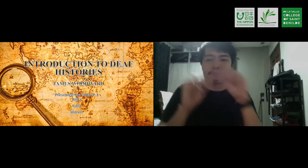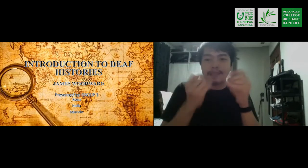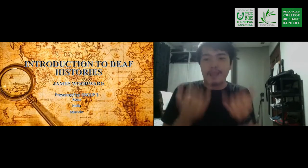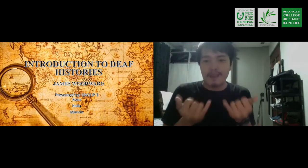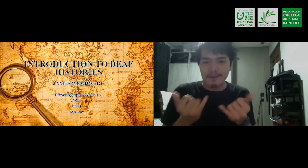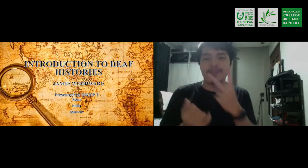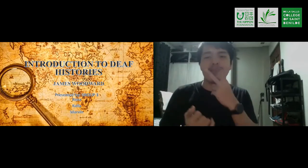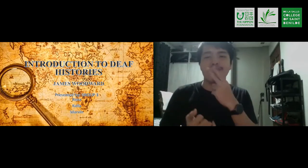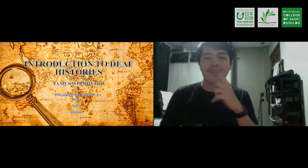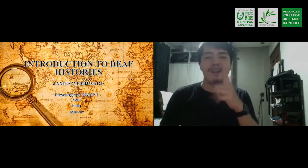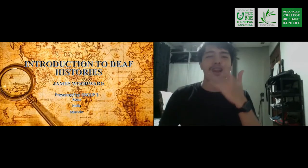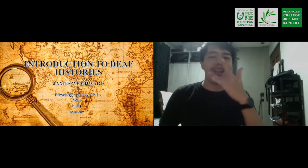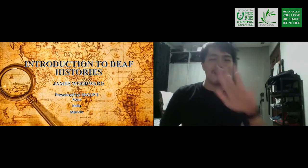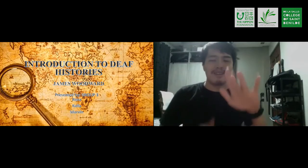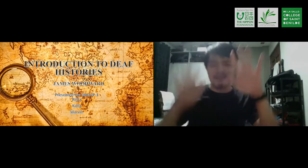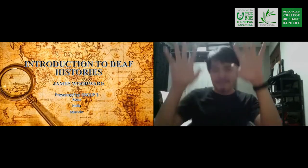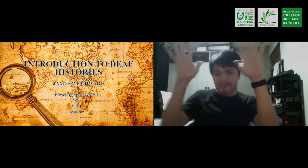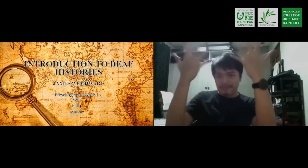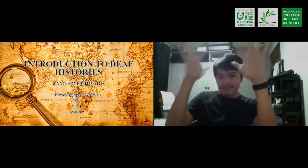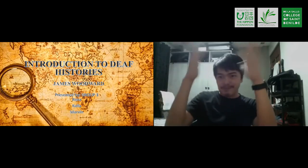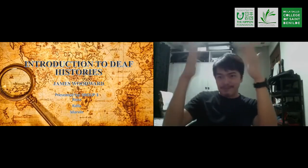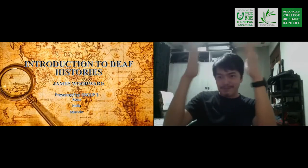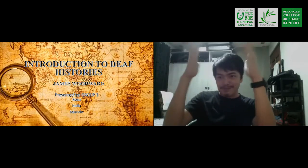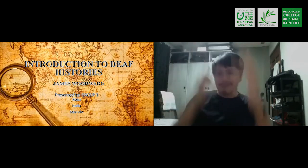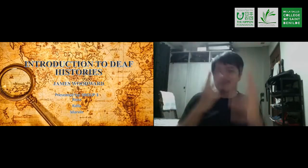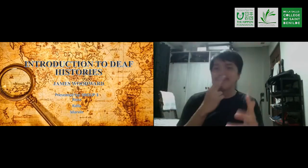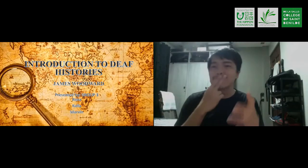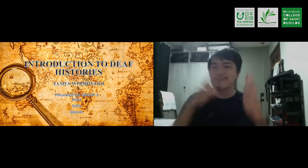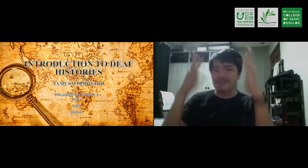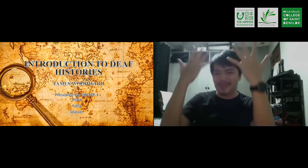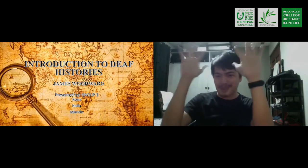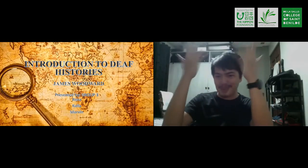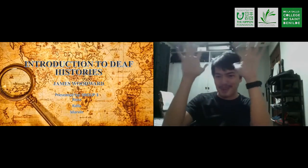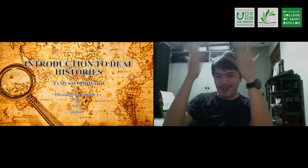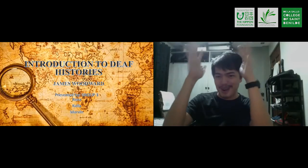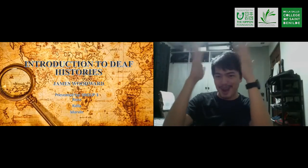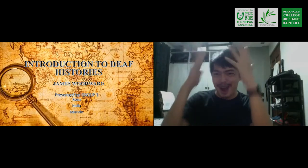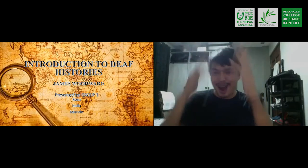do our presentation because Marvin's absent, but